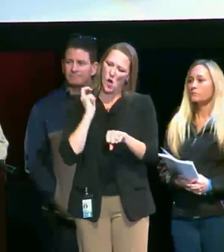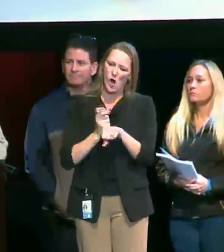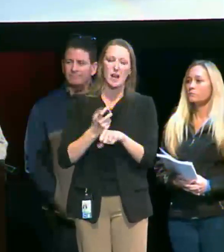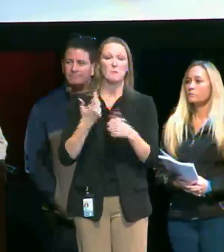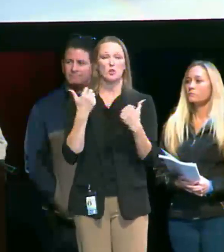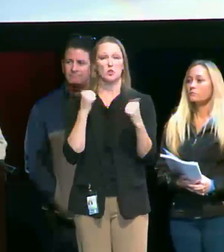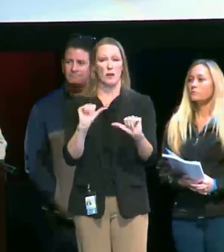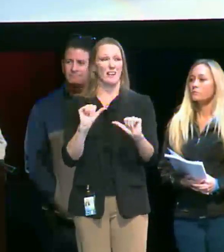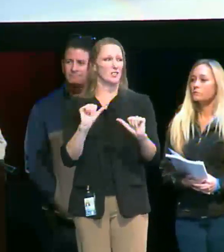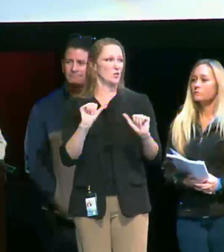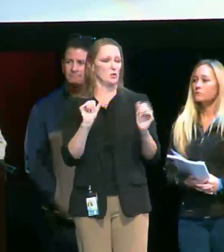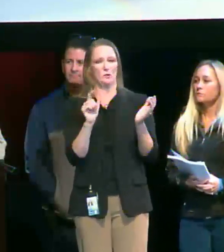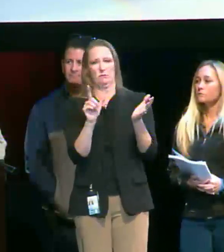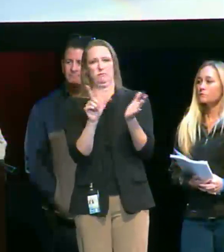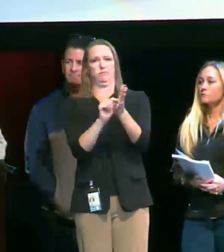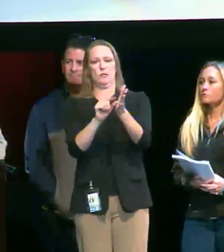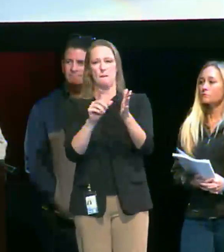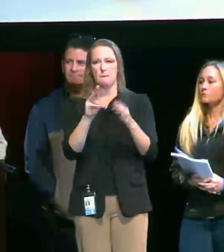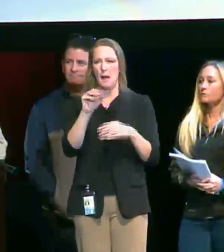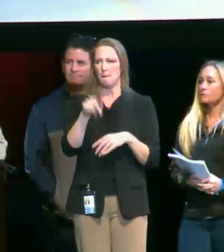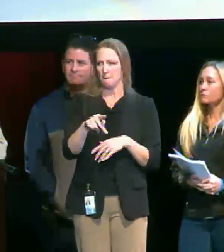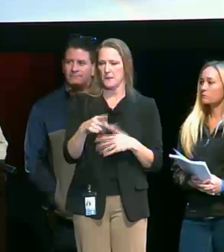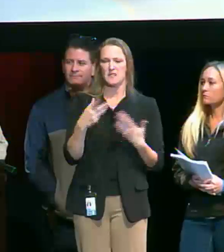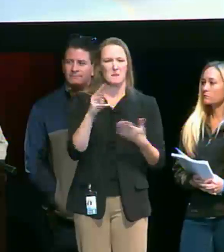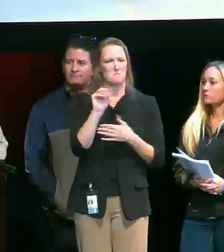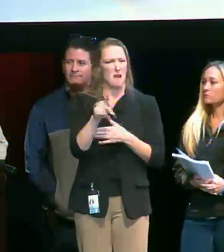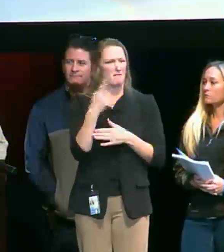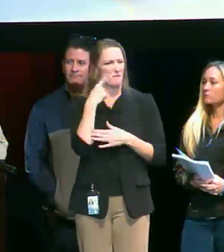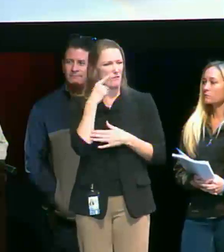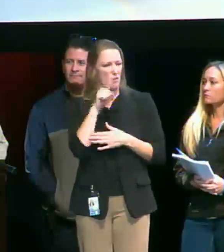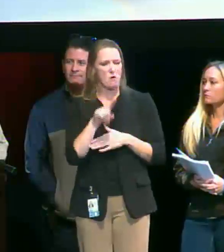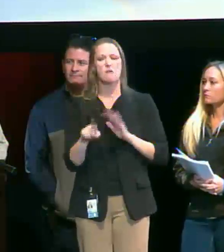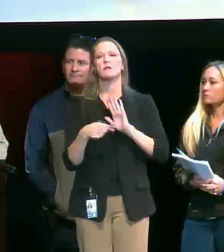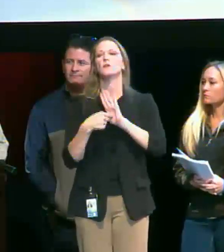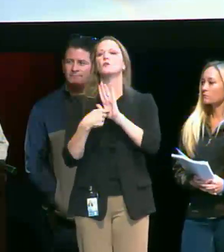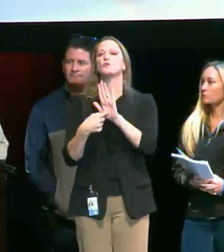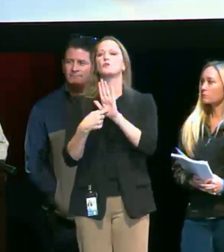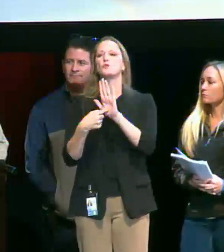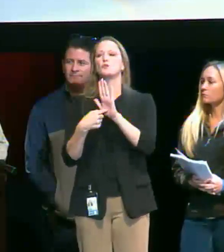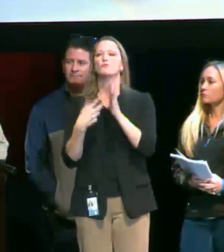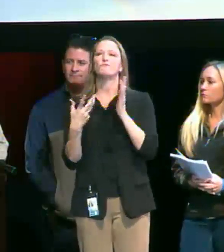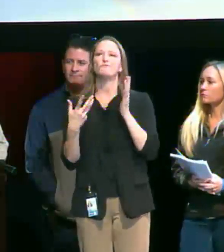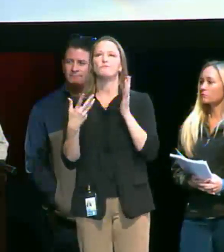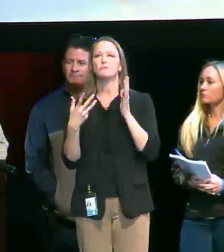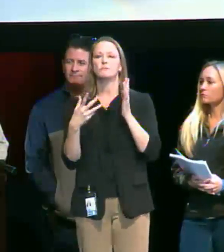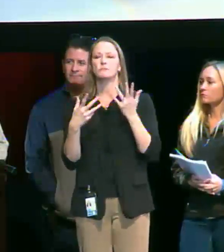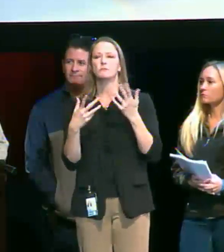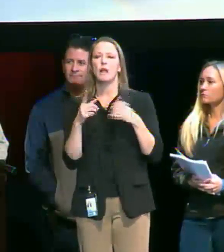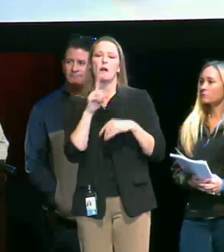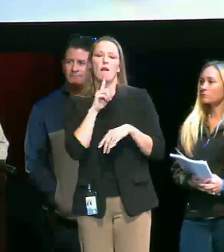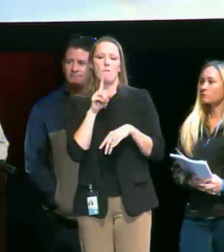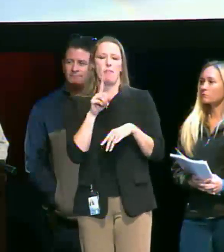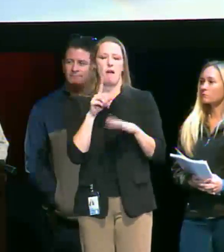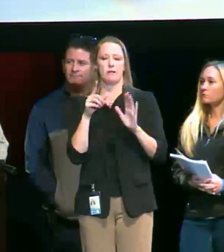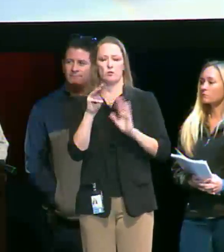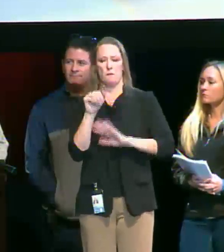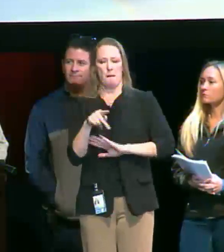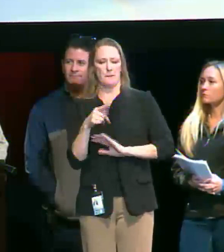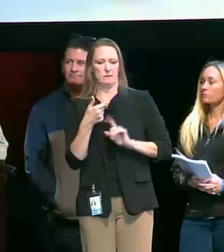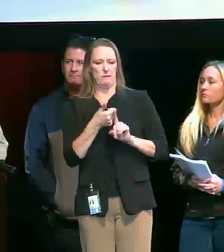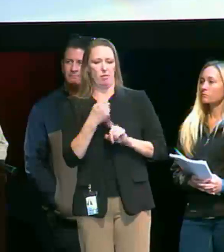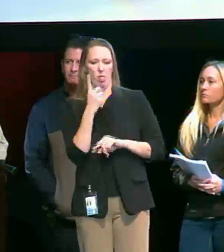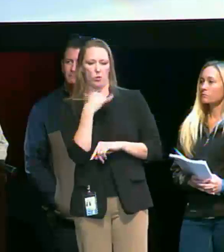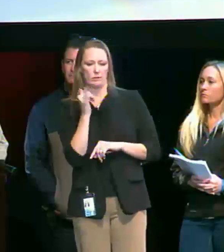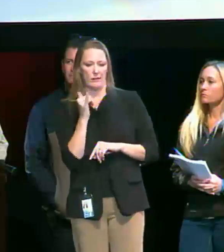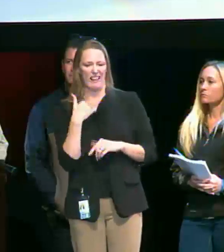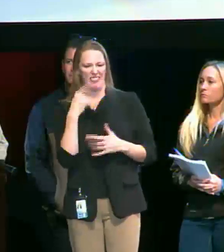maps. And these maps are going to probably show the what the actual map looks like. Is I believe we're